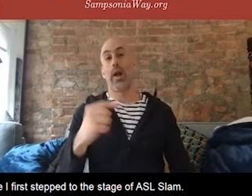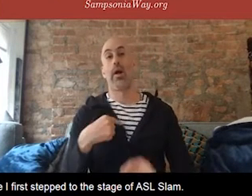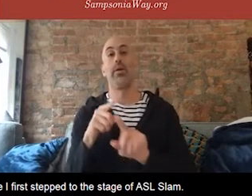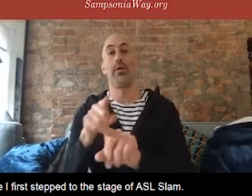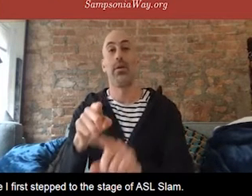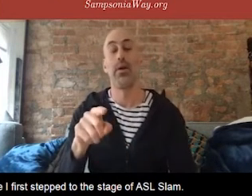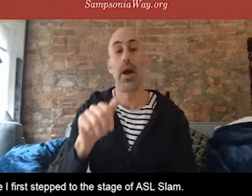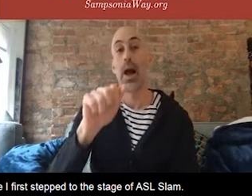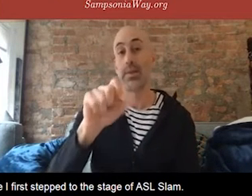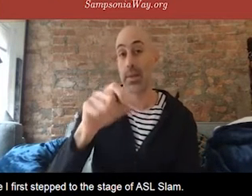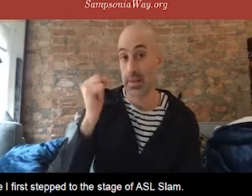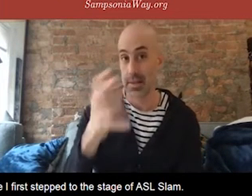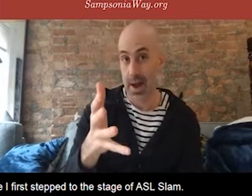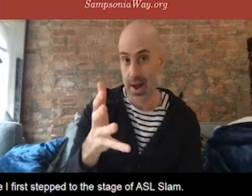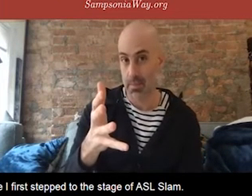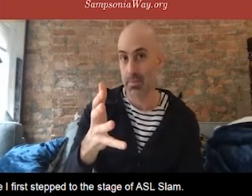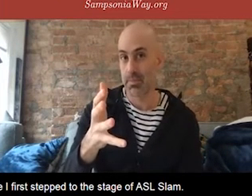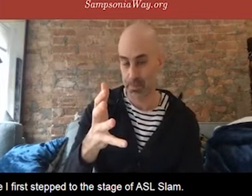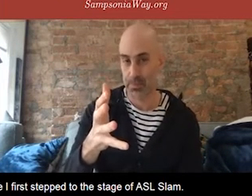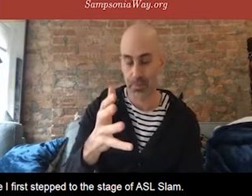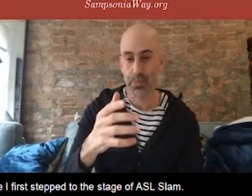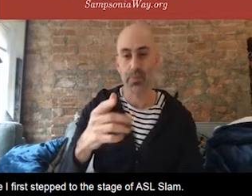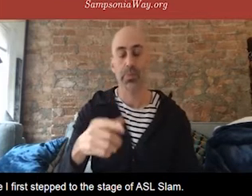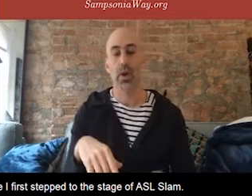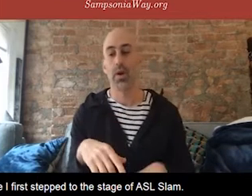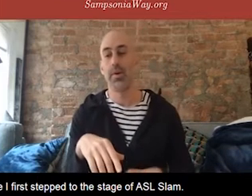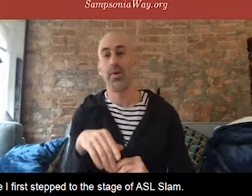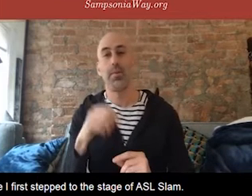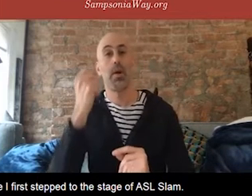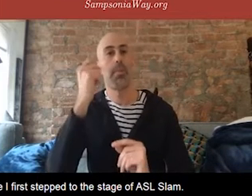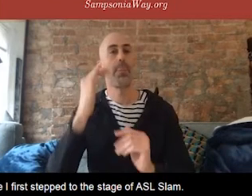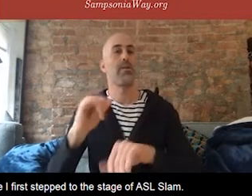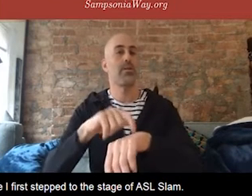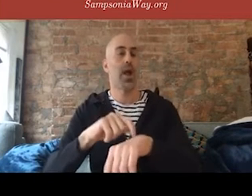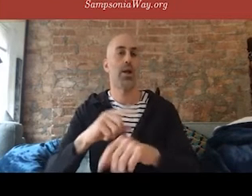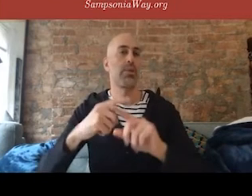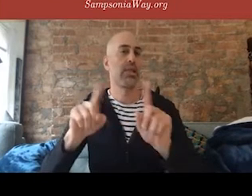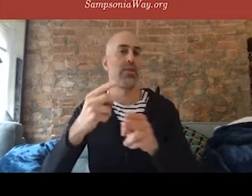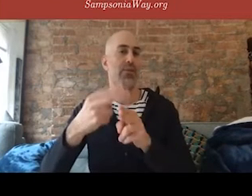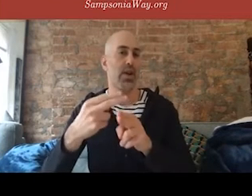So she was persuasive, and that is where I first stepped to the stage of ASL Slam.